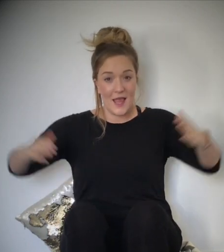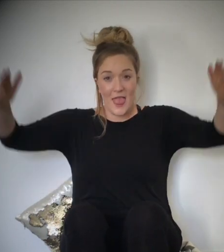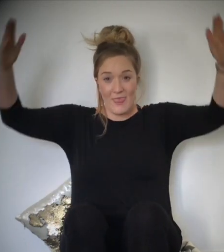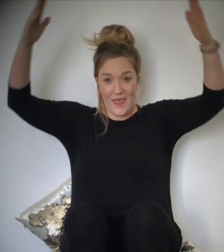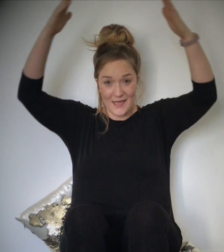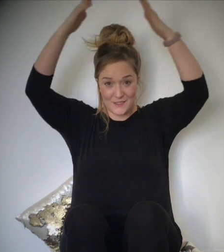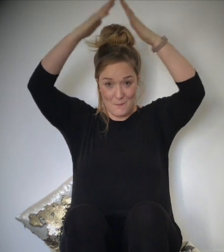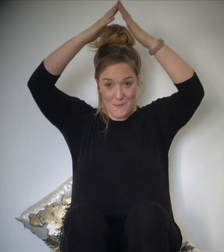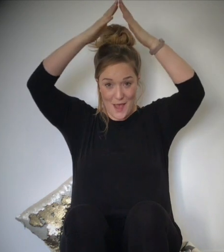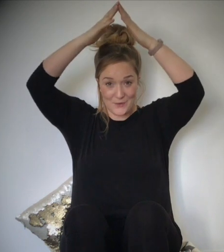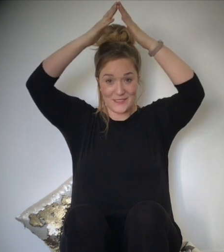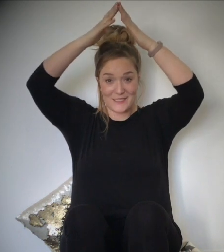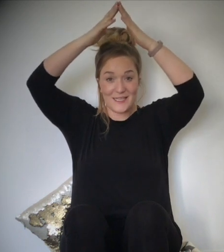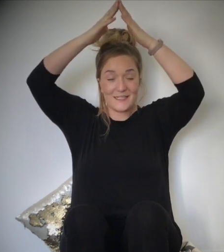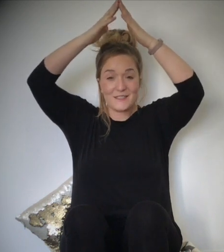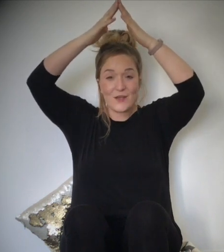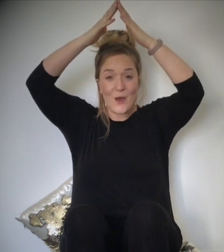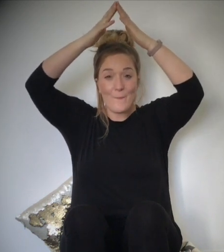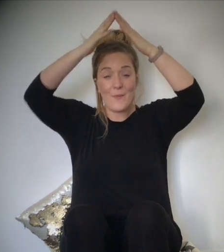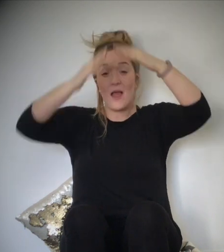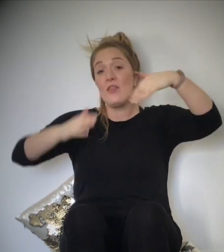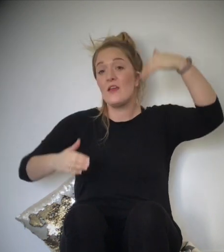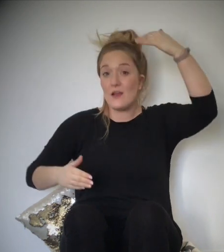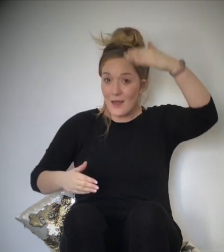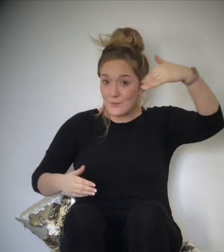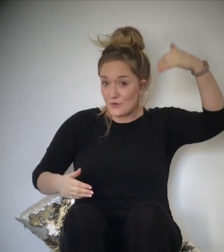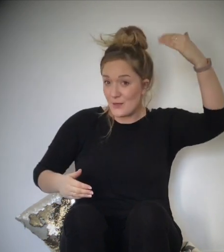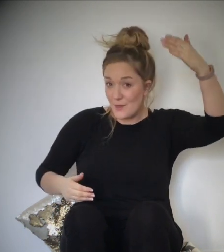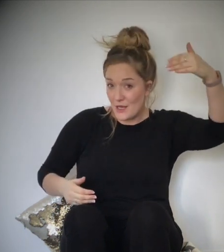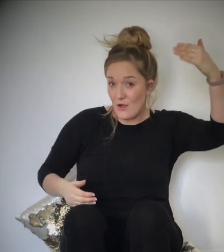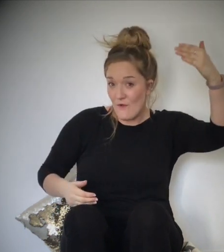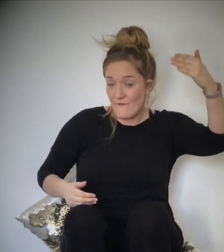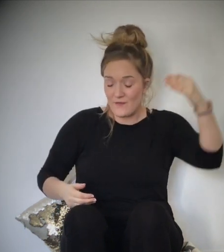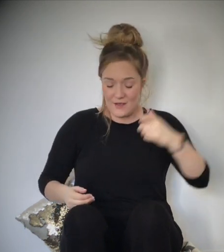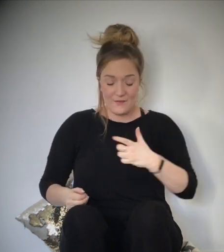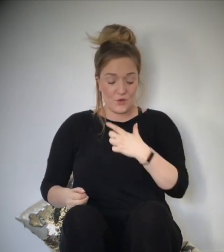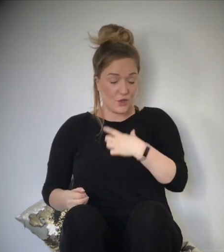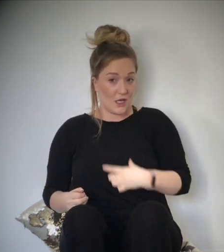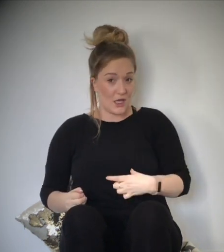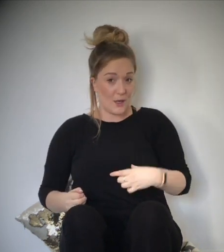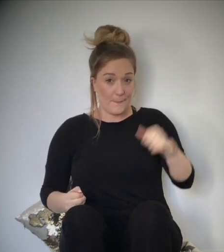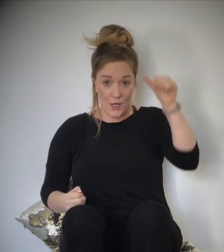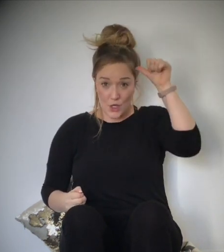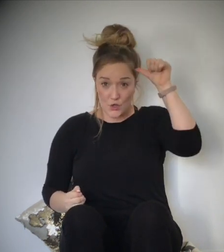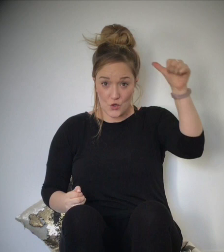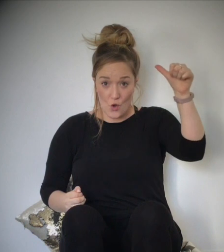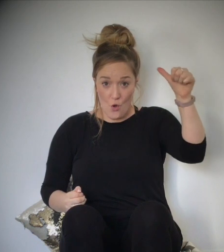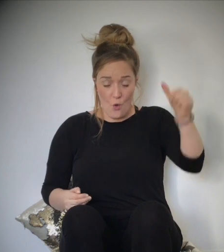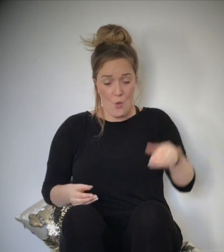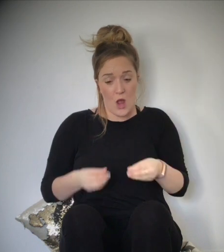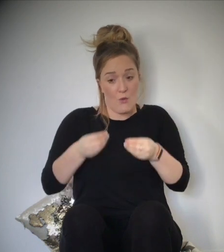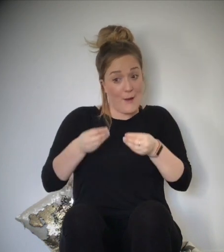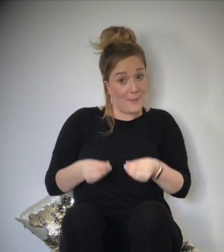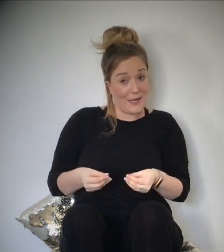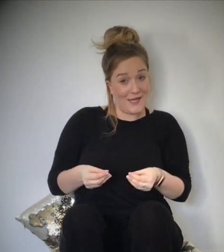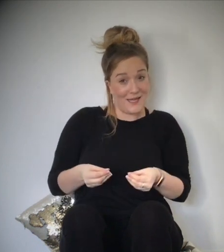There's a mountain top that I'm dreaming of, if you need me you know where I'll be